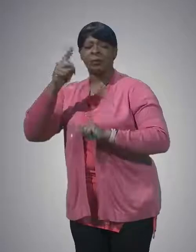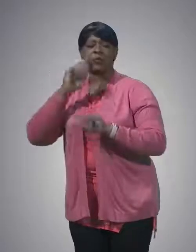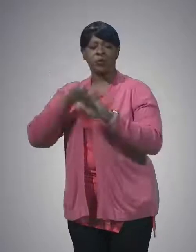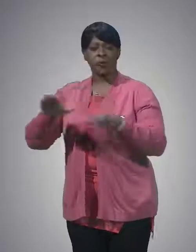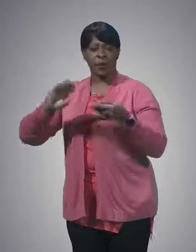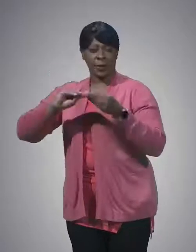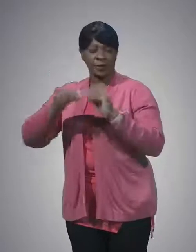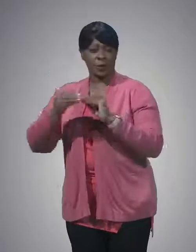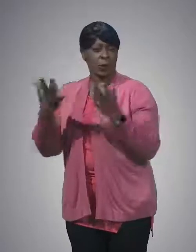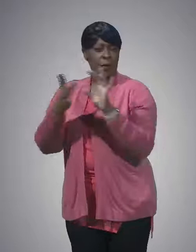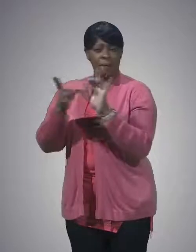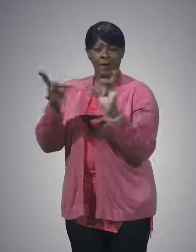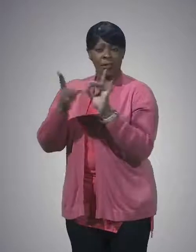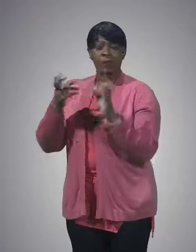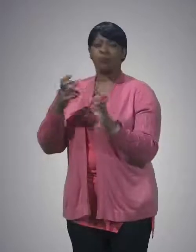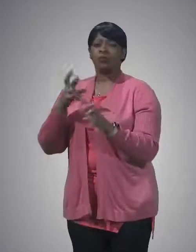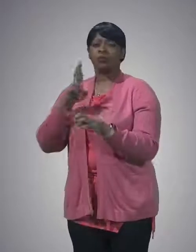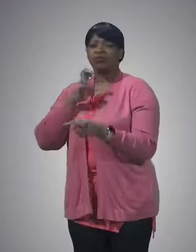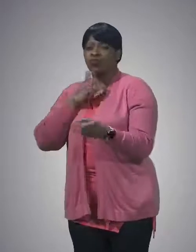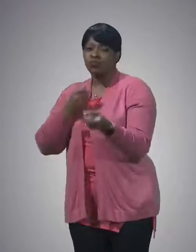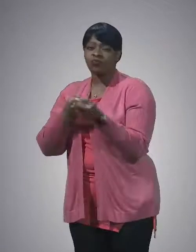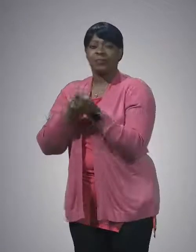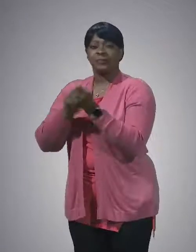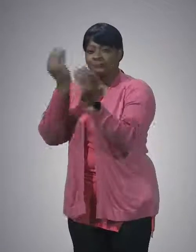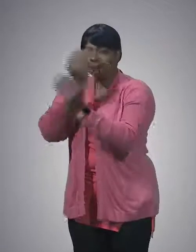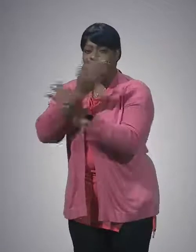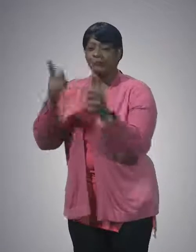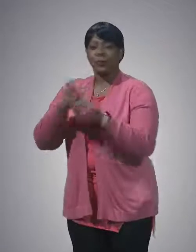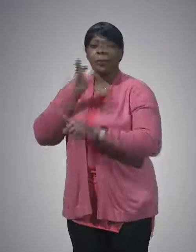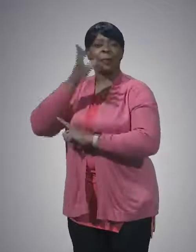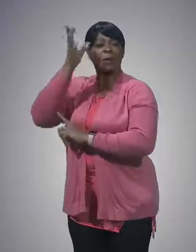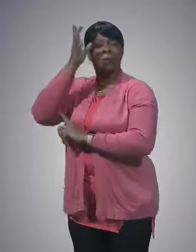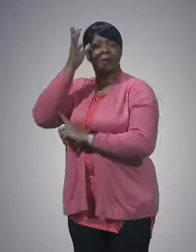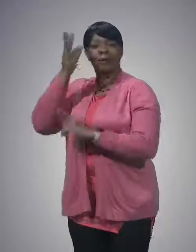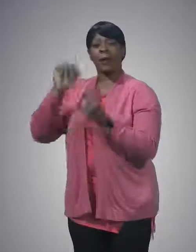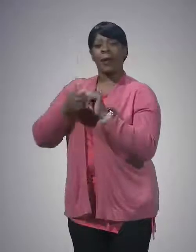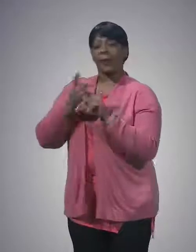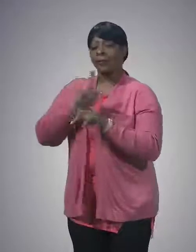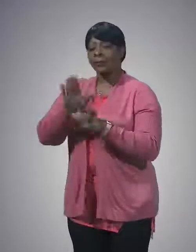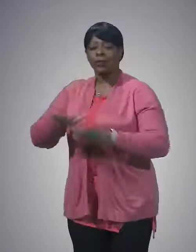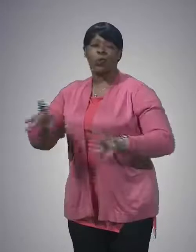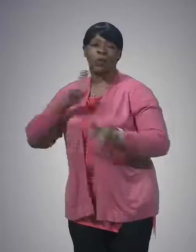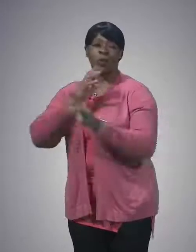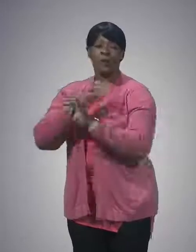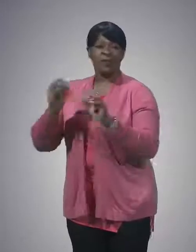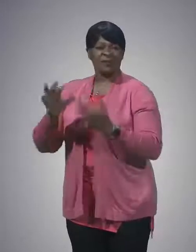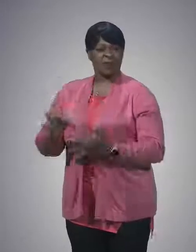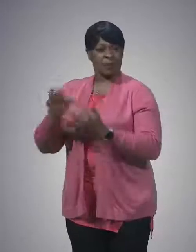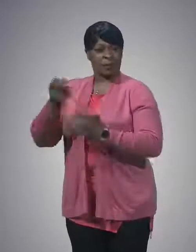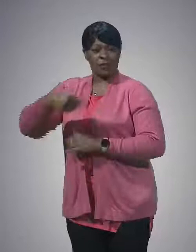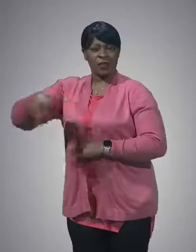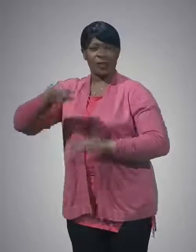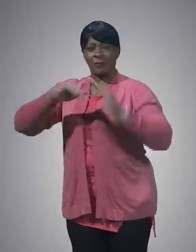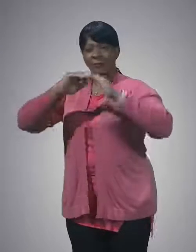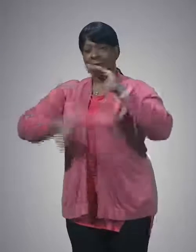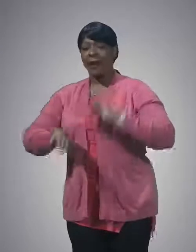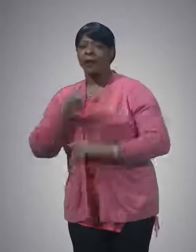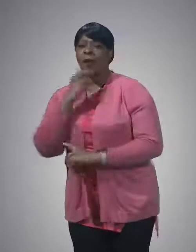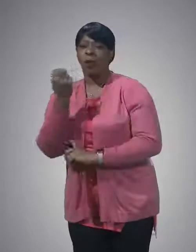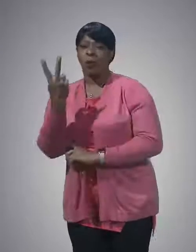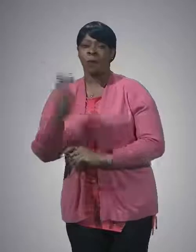What message would you just like to reinforce to parents out there of ways to keep their children safe, especially those under the age of